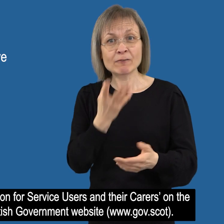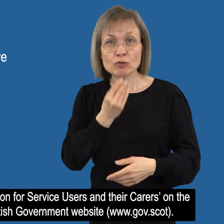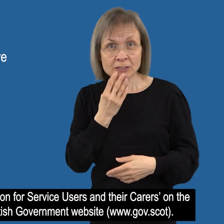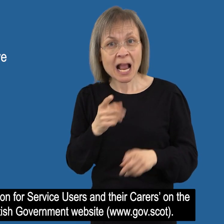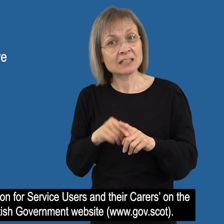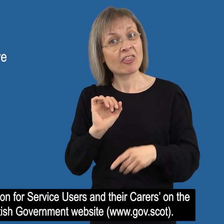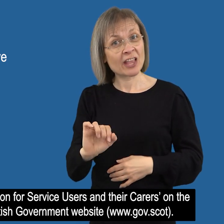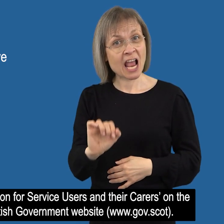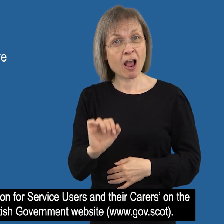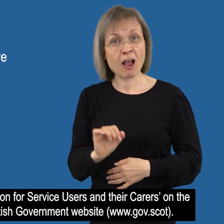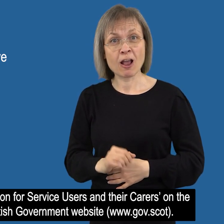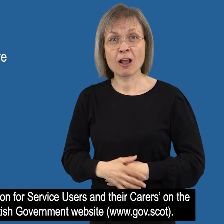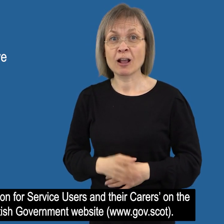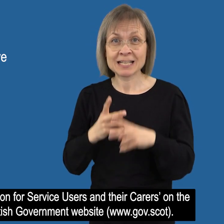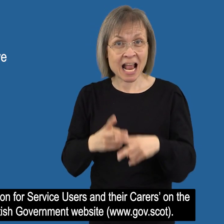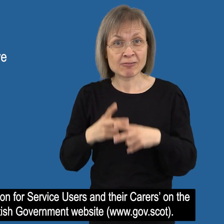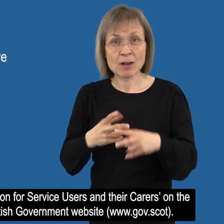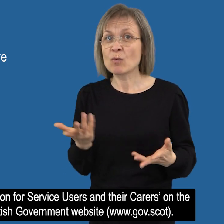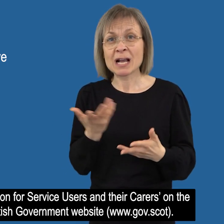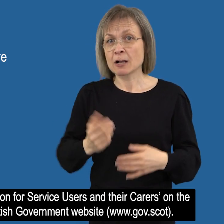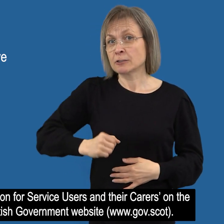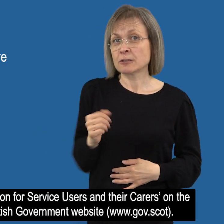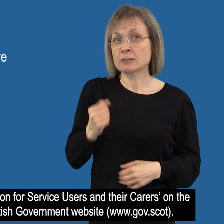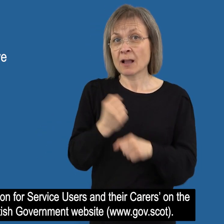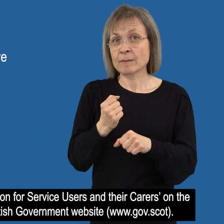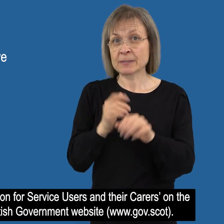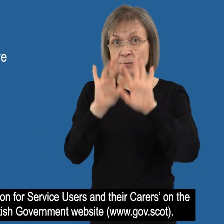users and their carers on the Scottish Government website,